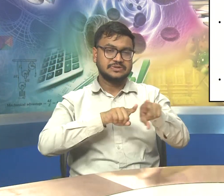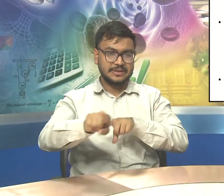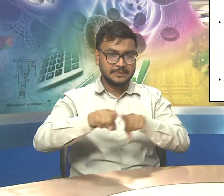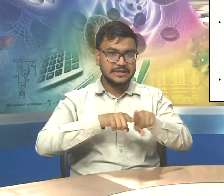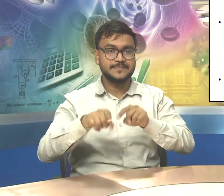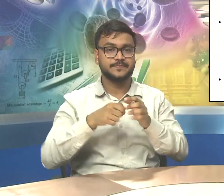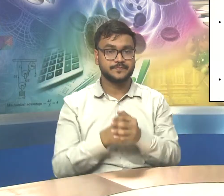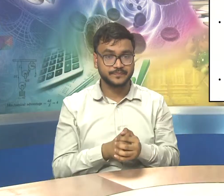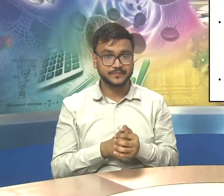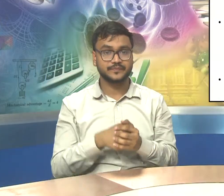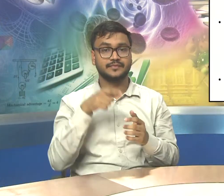For example,